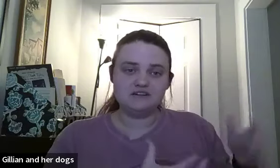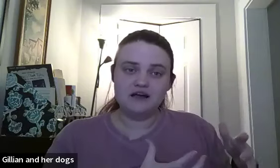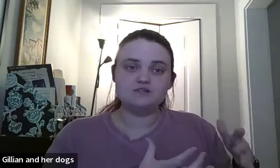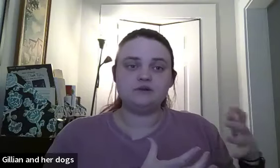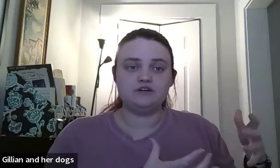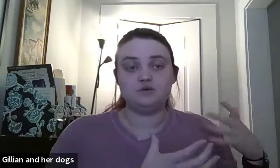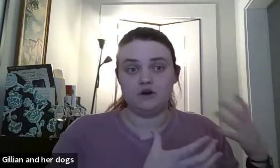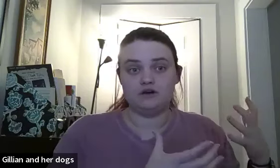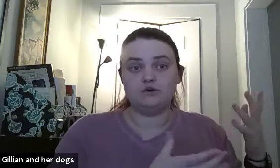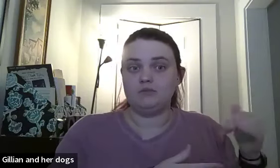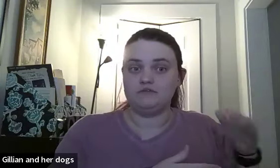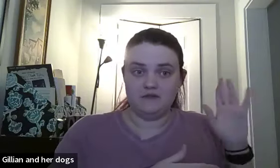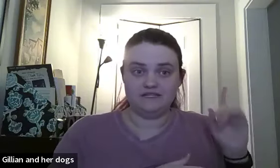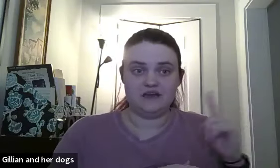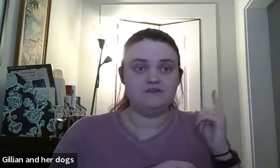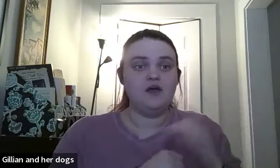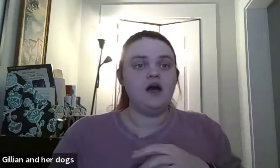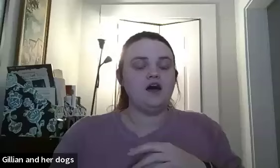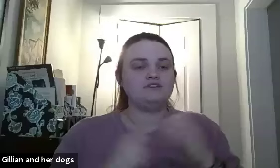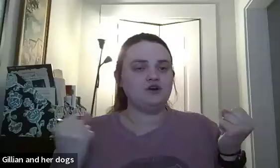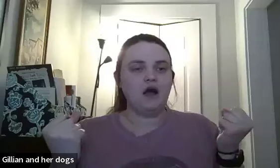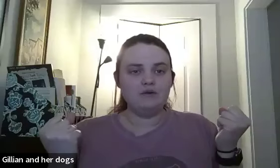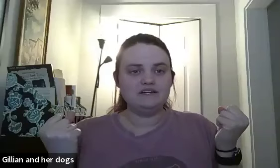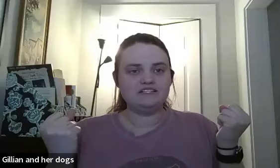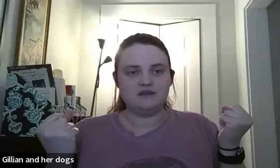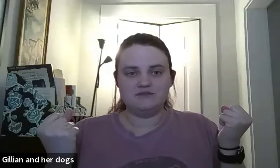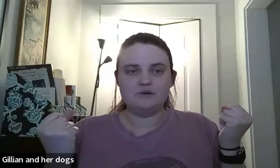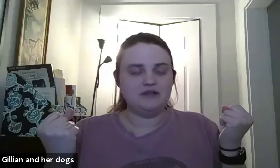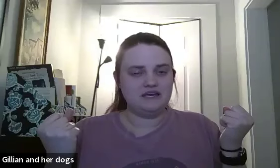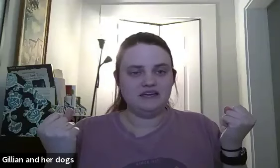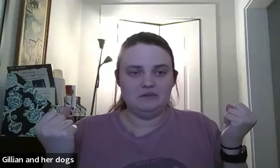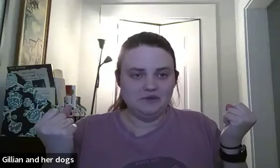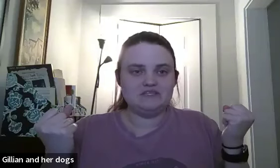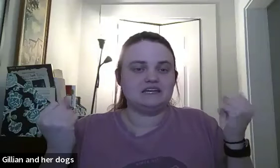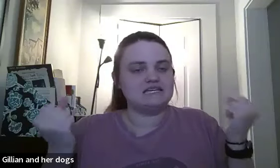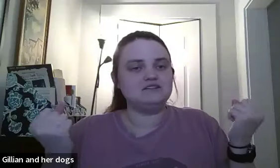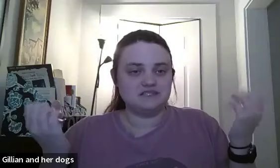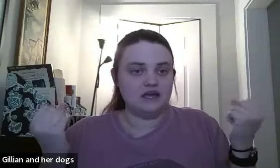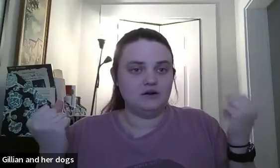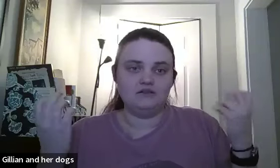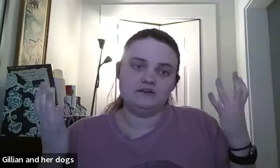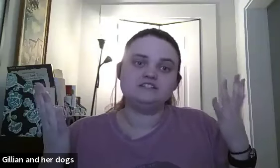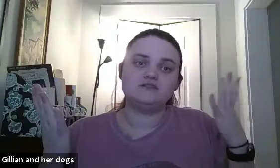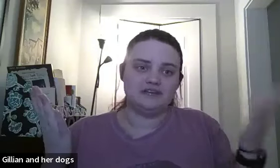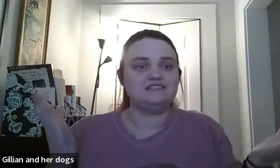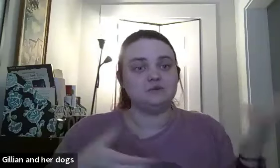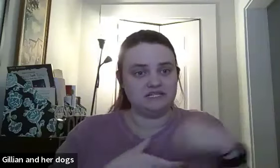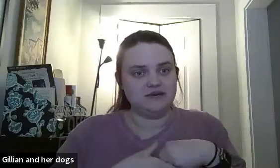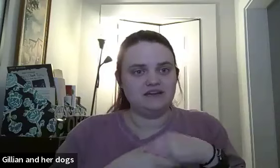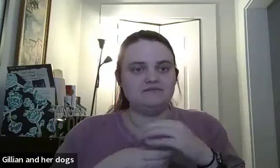a class with peers who are profoundly deaf. And so I always like to, whenever we play any kind of music, is I still sign all the lyrics so they can still participate and get